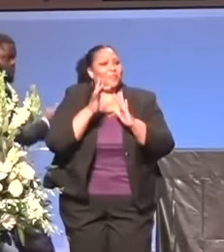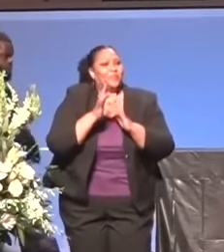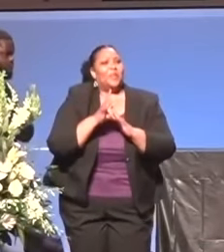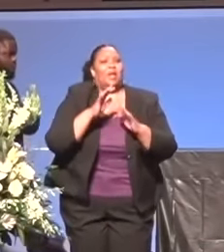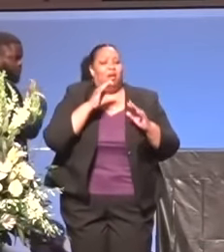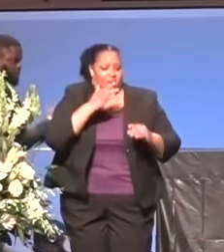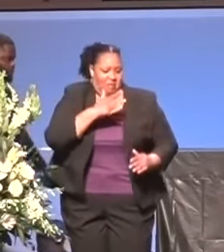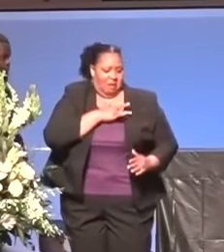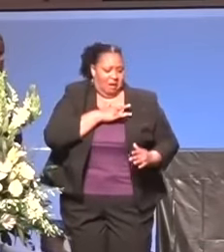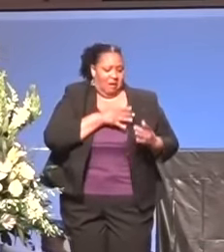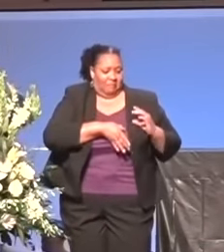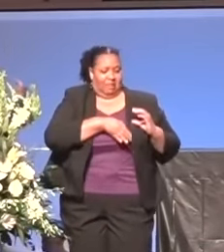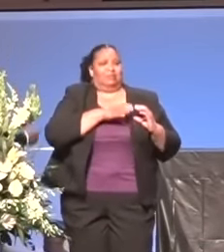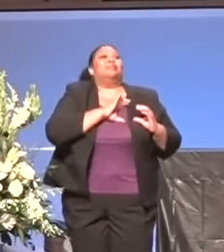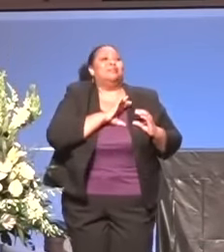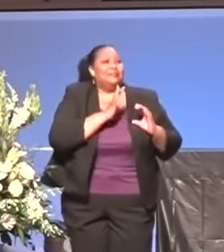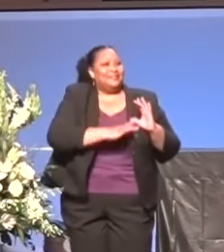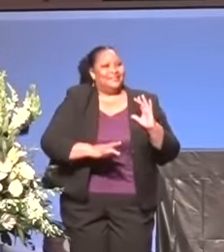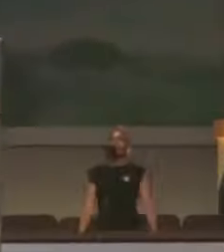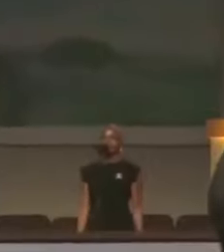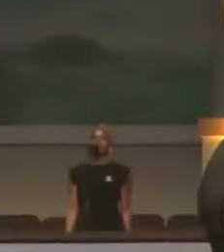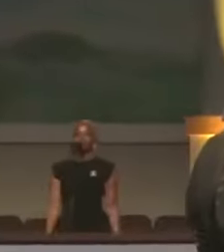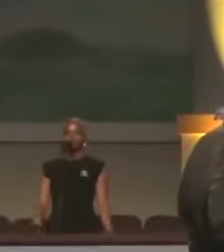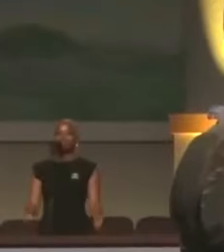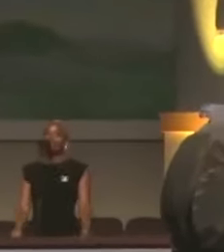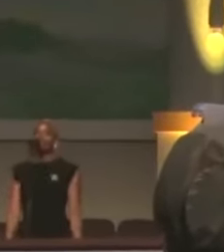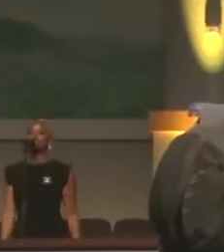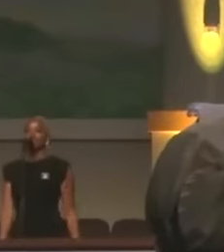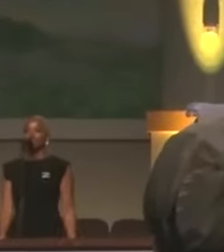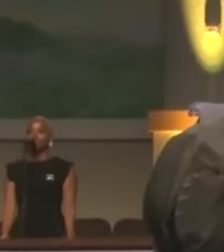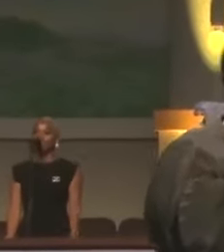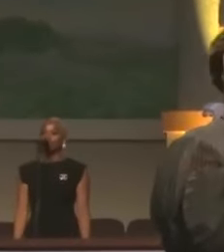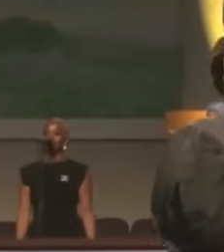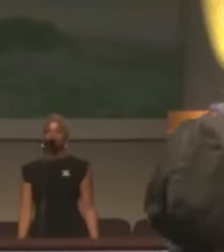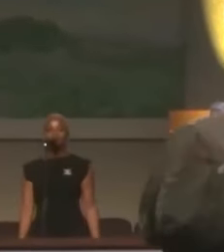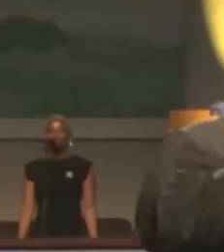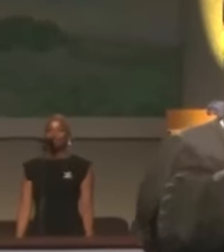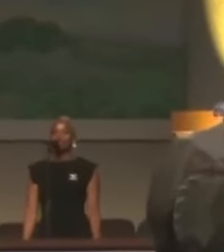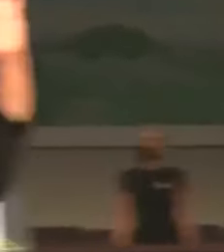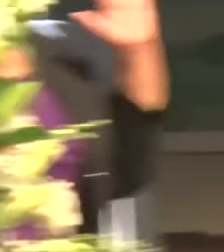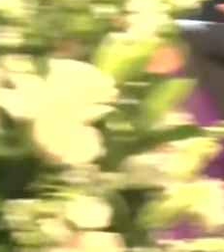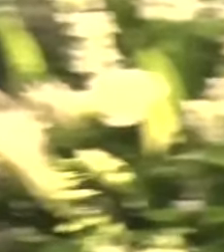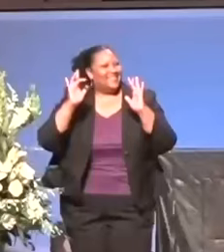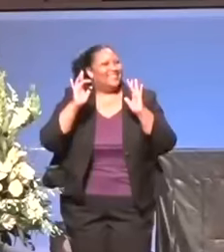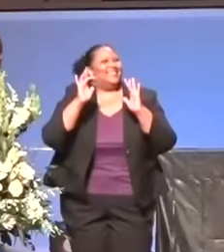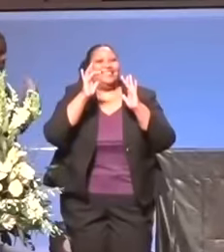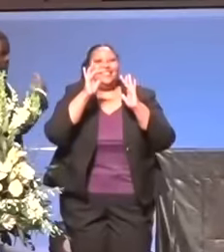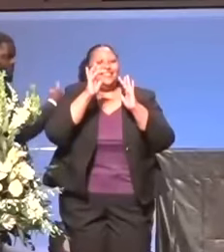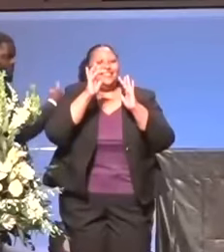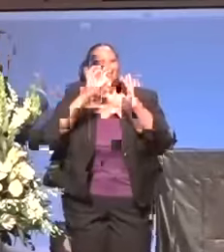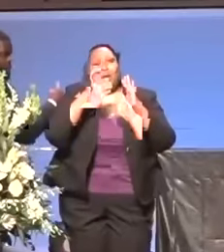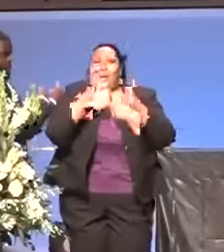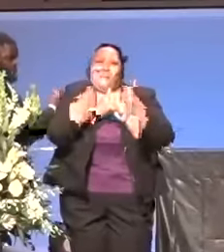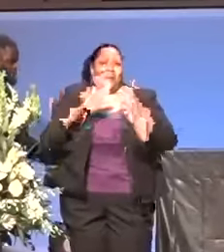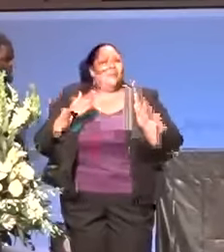Heart victor. Jesus. My regulator. Jesus.